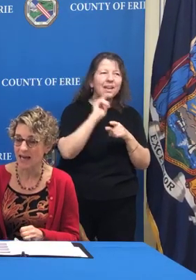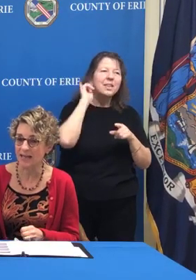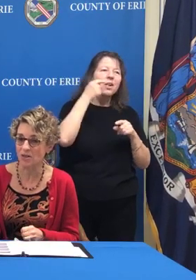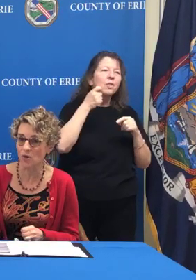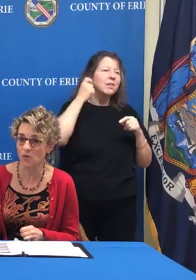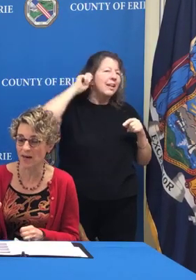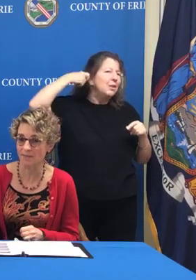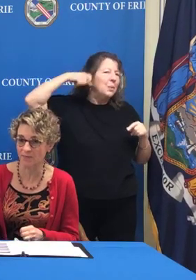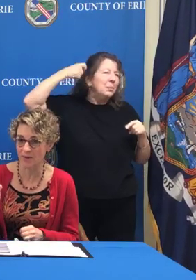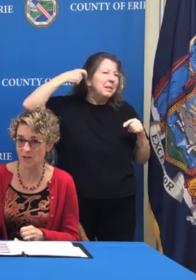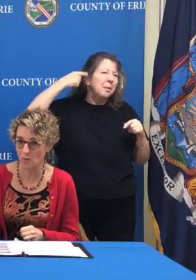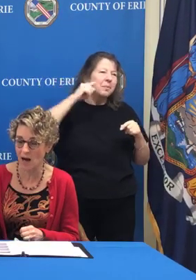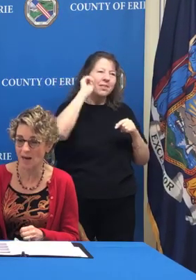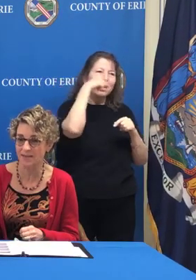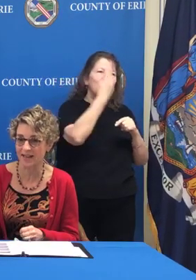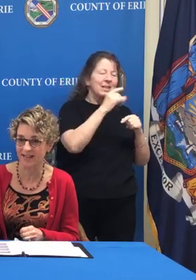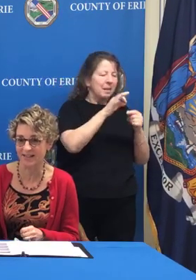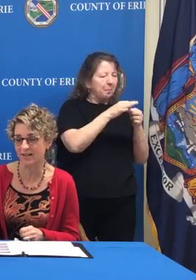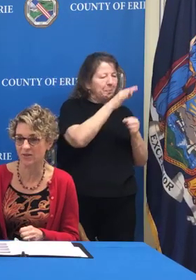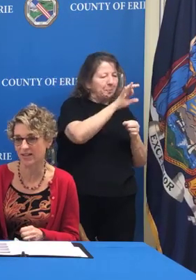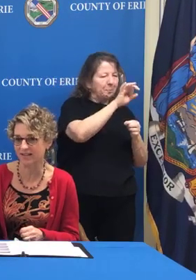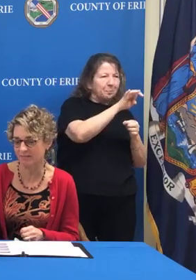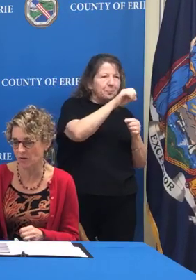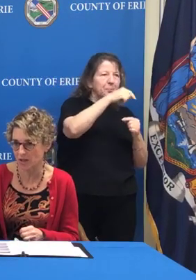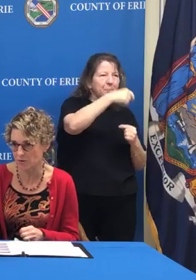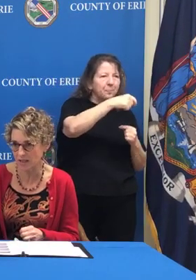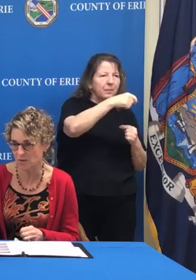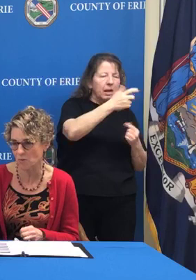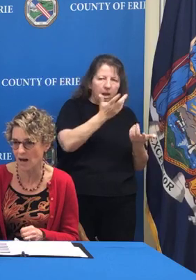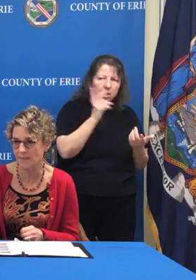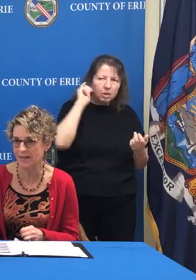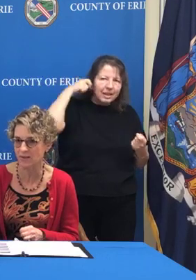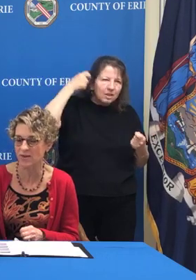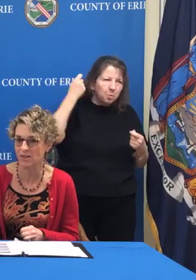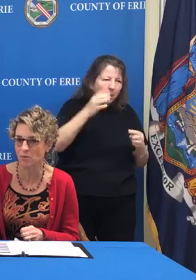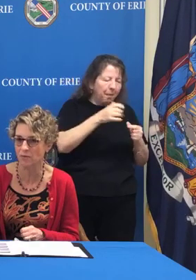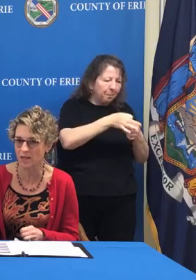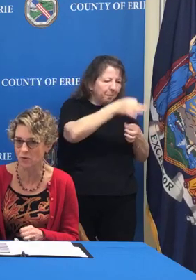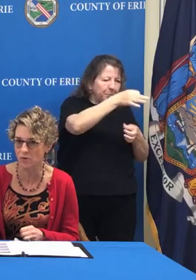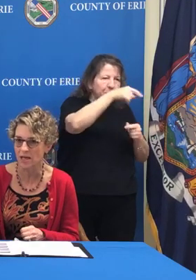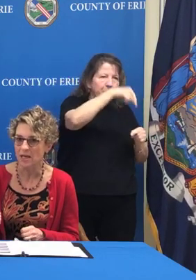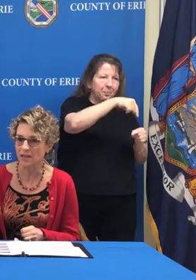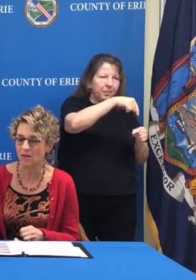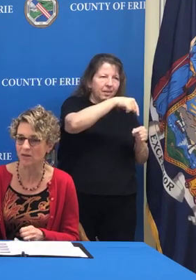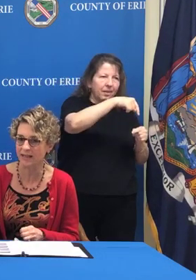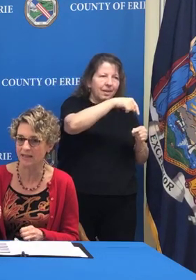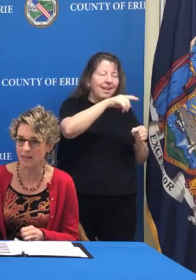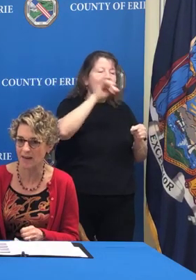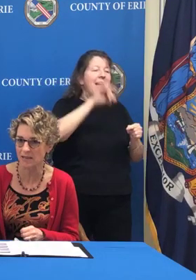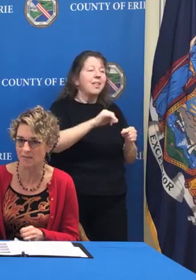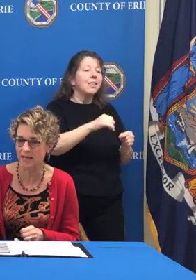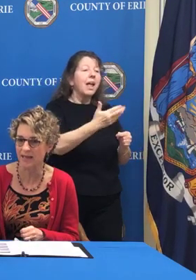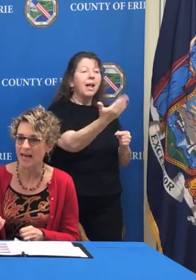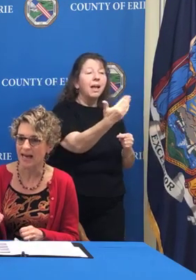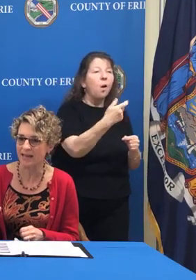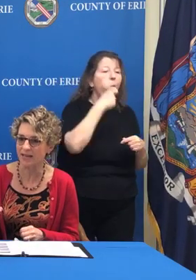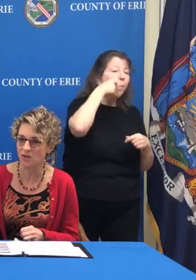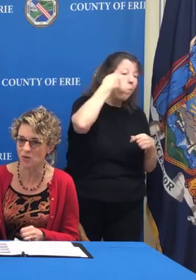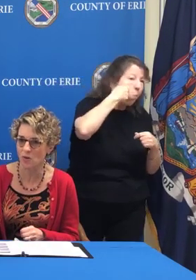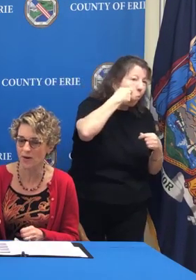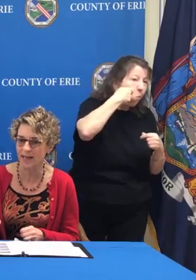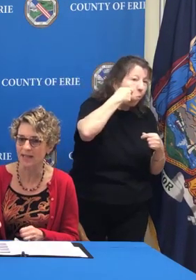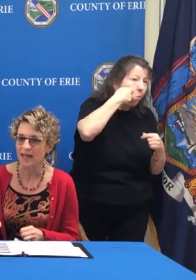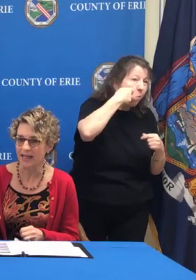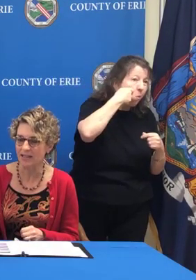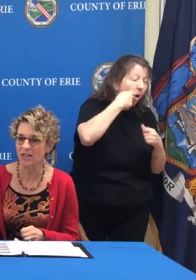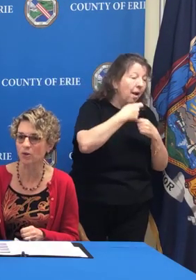Q-tips, and so for the swabs, and it looks like a Q-tip swab, and so that's what we use to collect the specimen and then